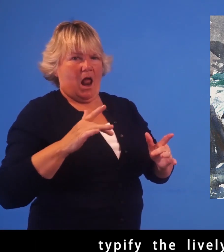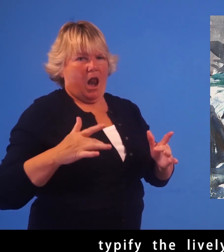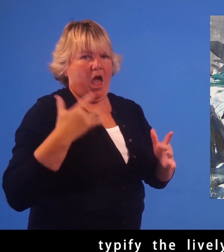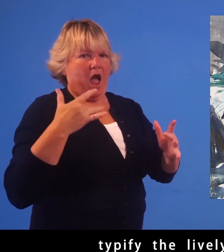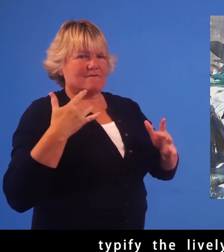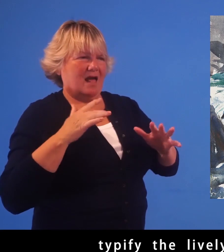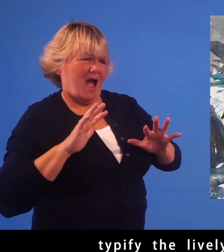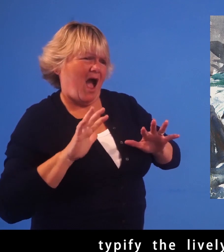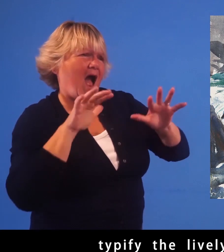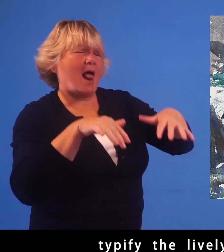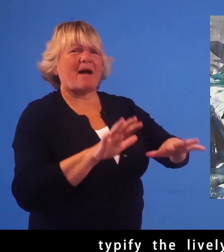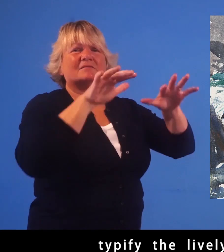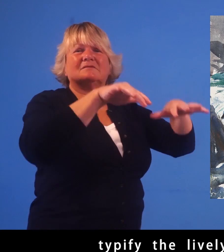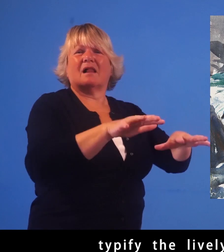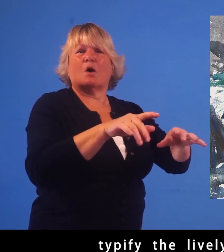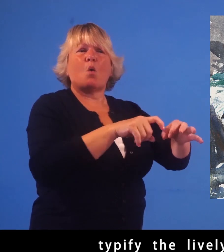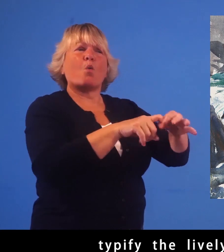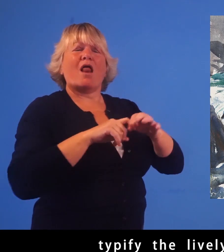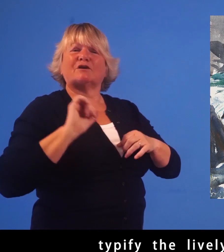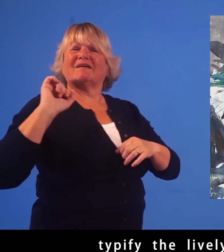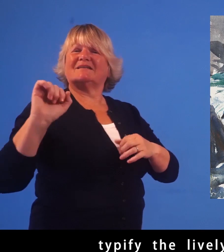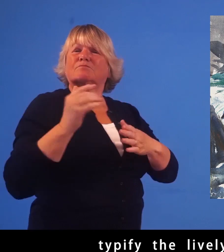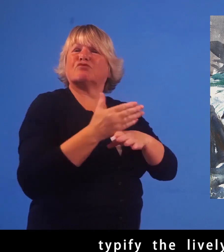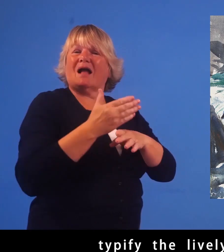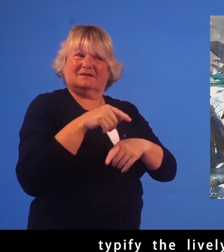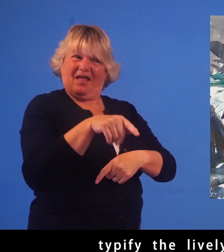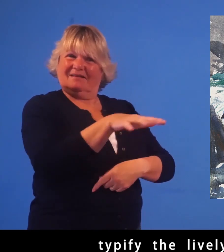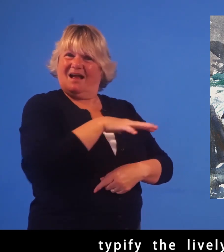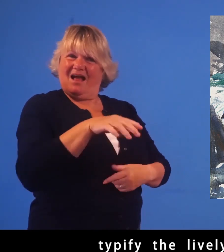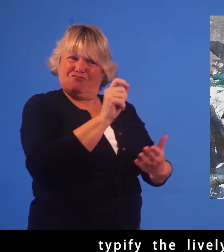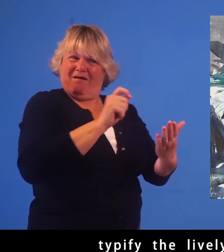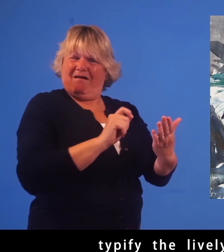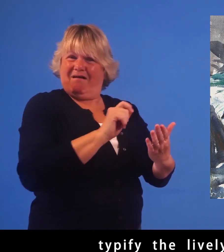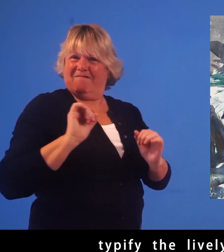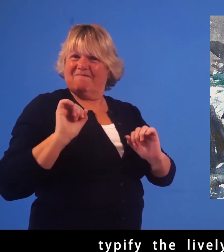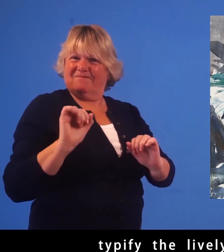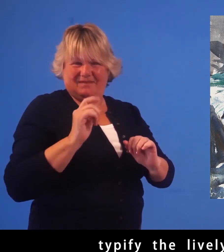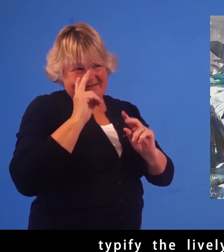typified the lively, elemental quality of his practice in this area.